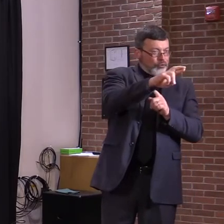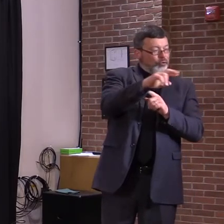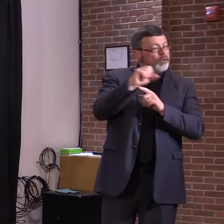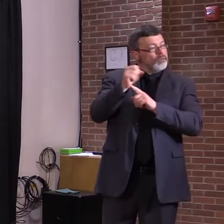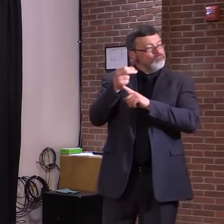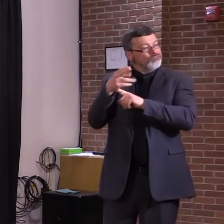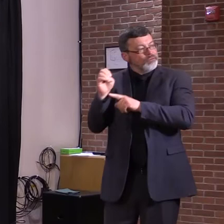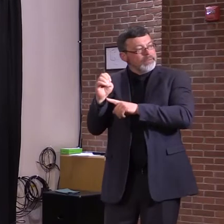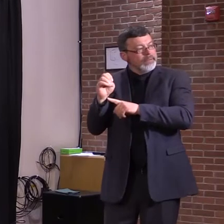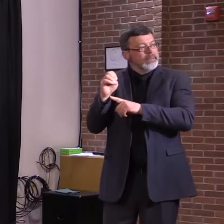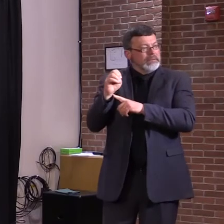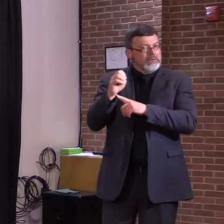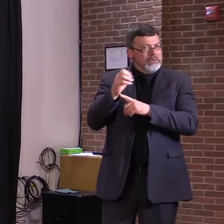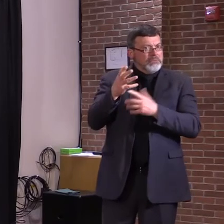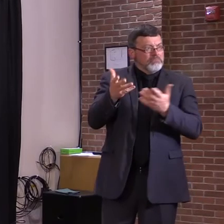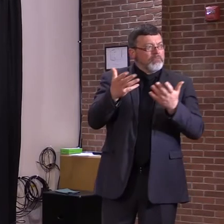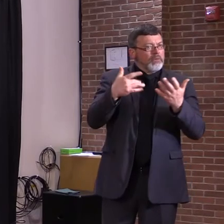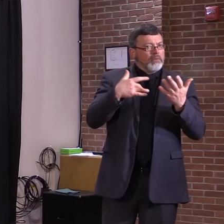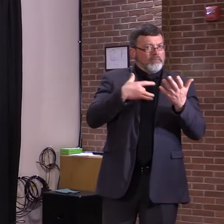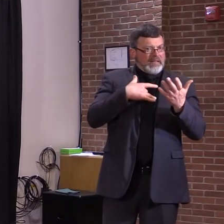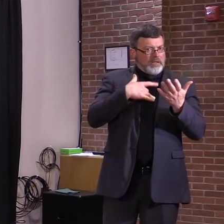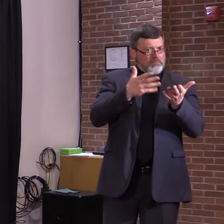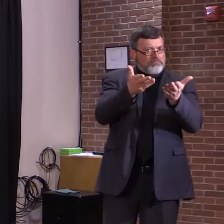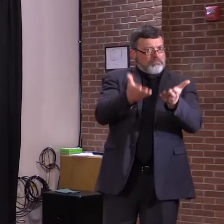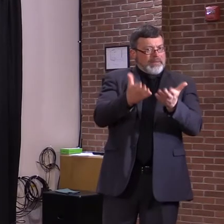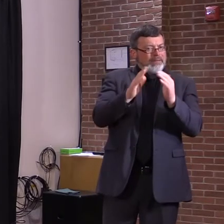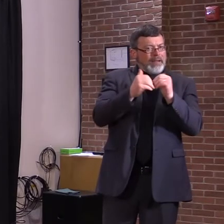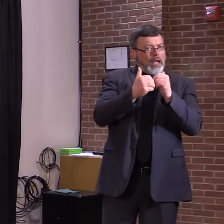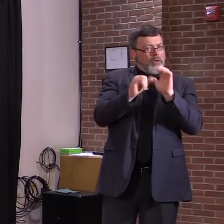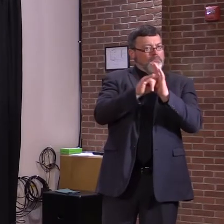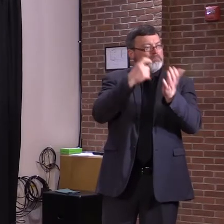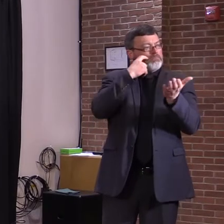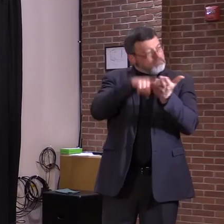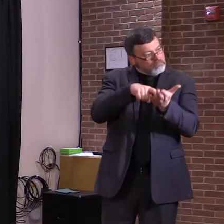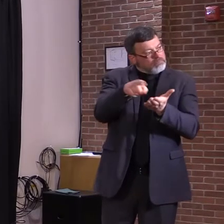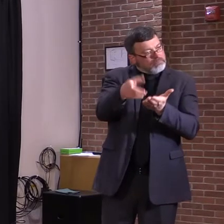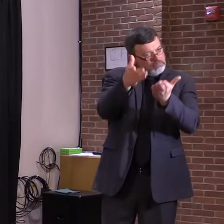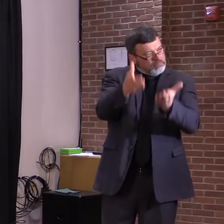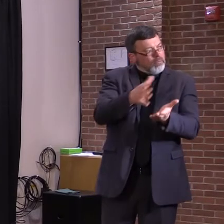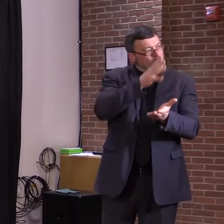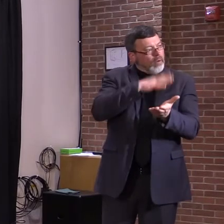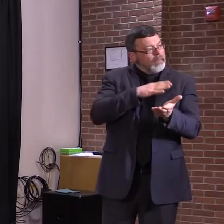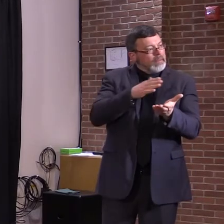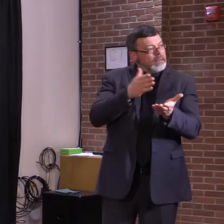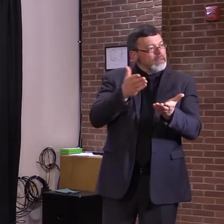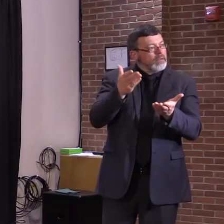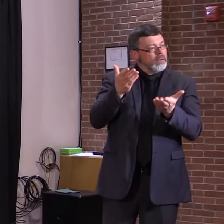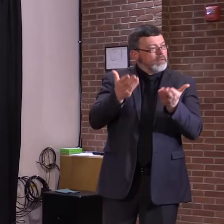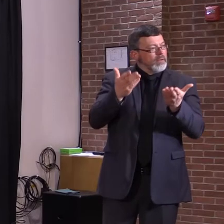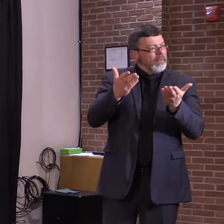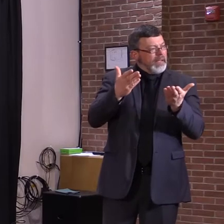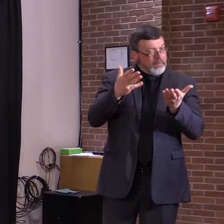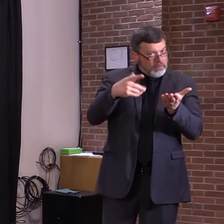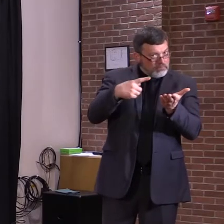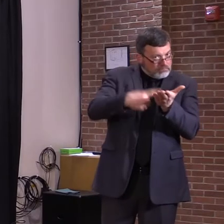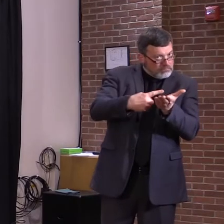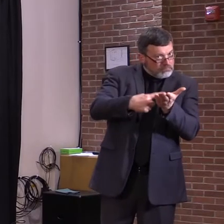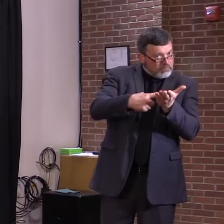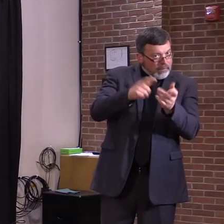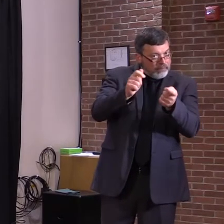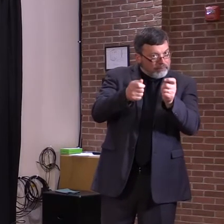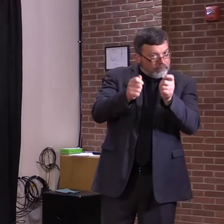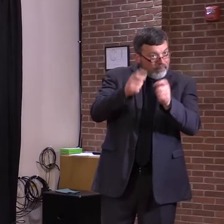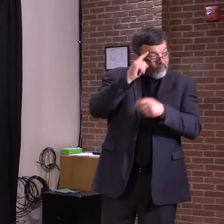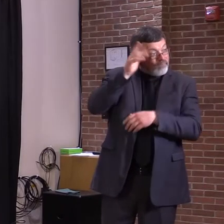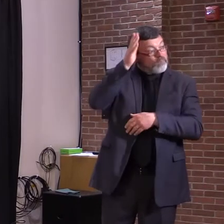okay there, but maybe that needs some consideration in the future. I just don't know. I haven't contemplated